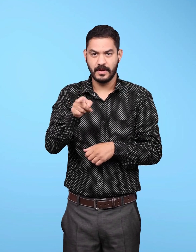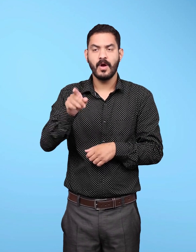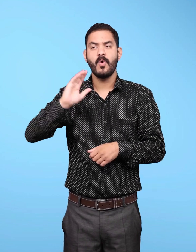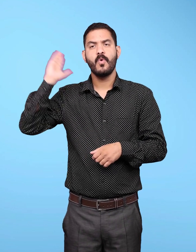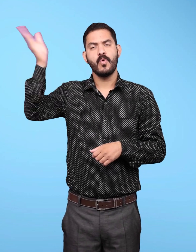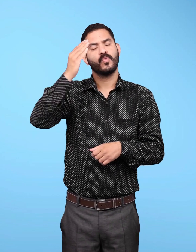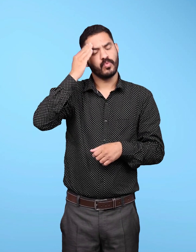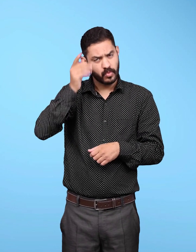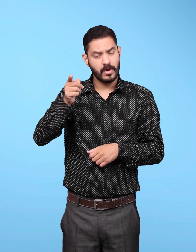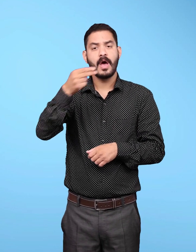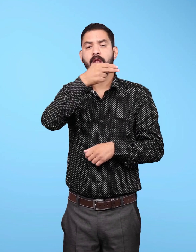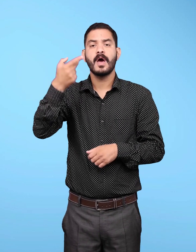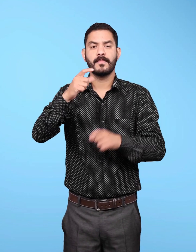Das Karmakar,